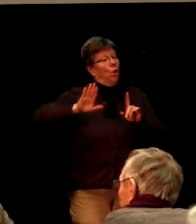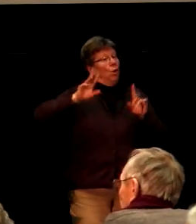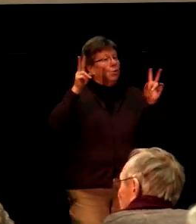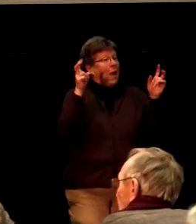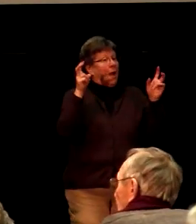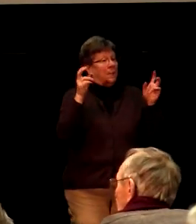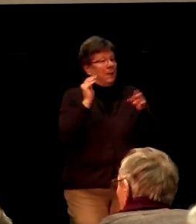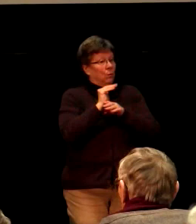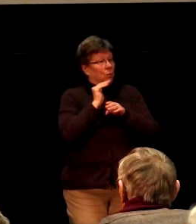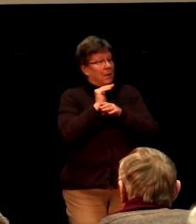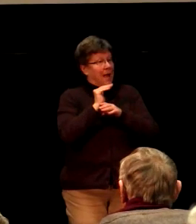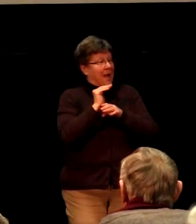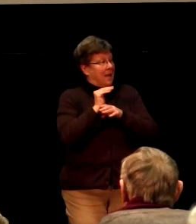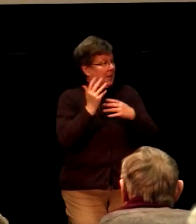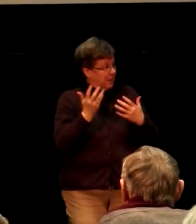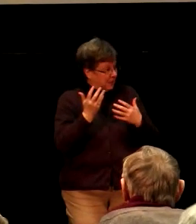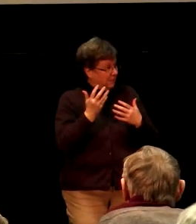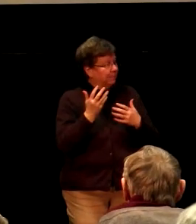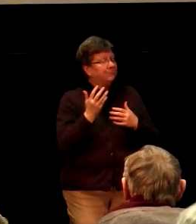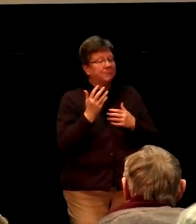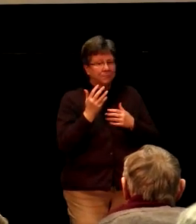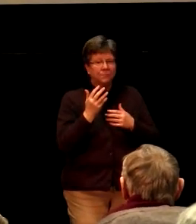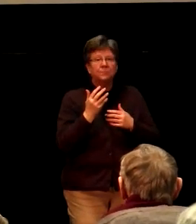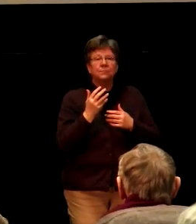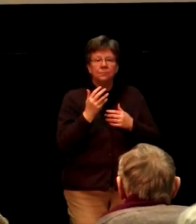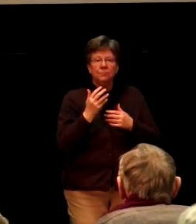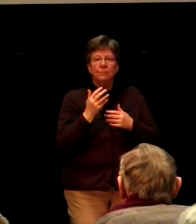topic tonight is,